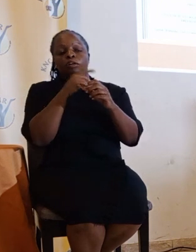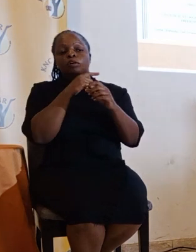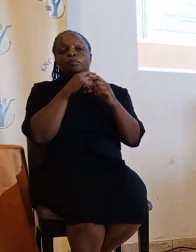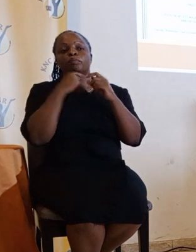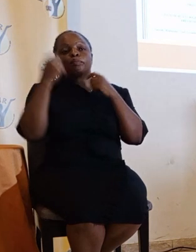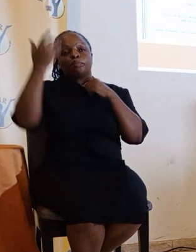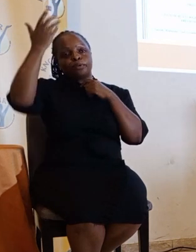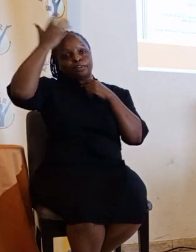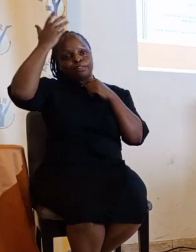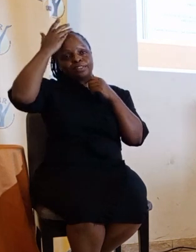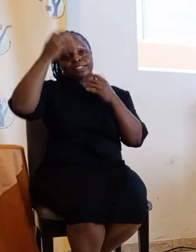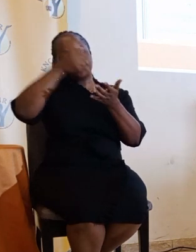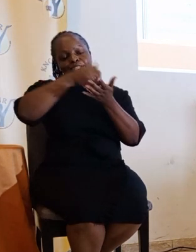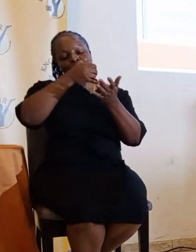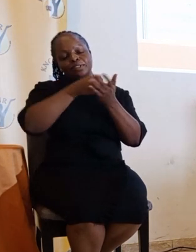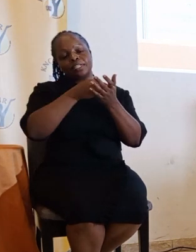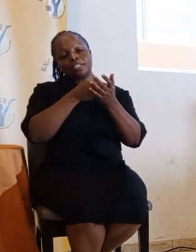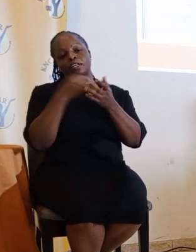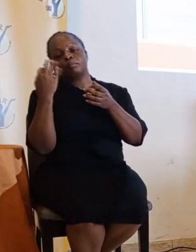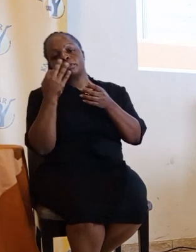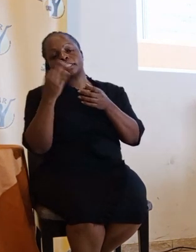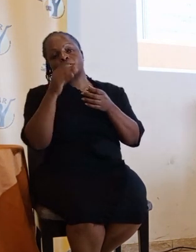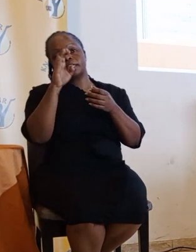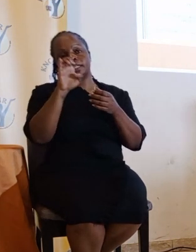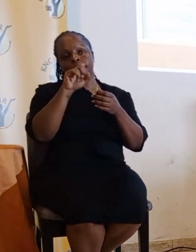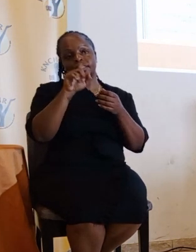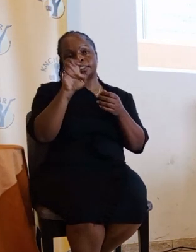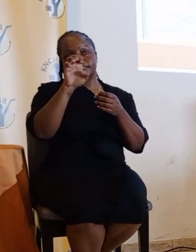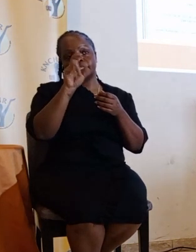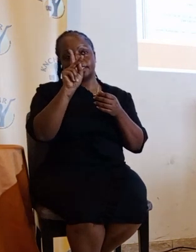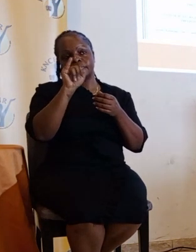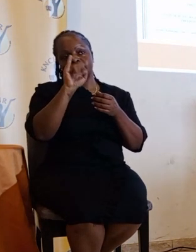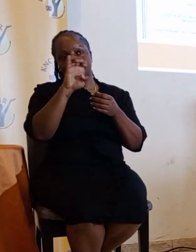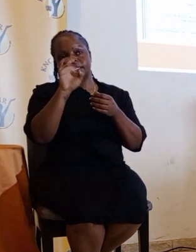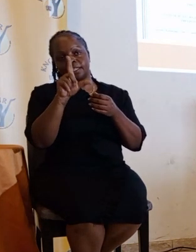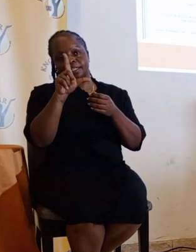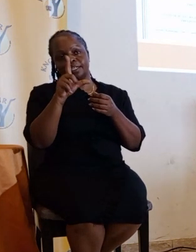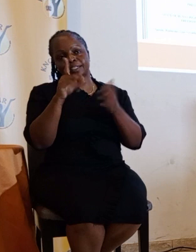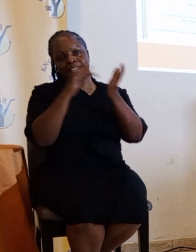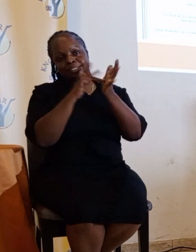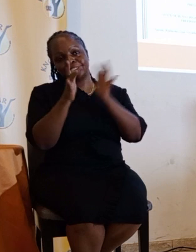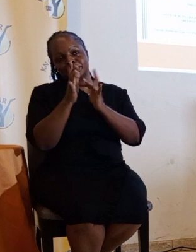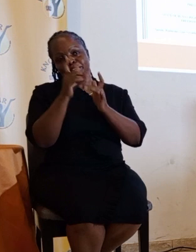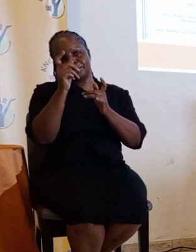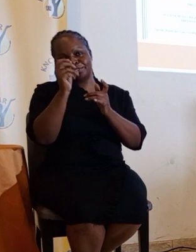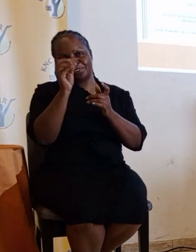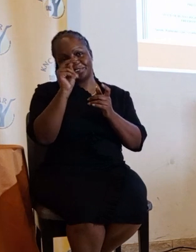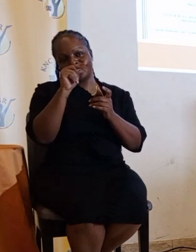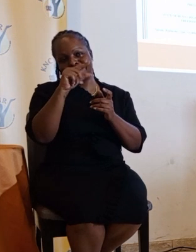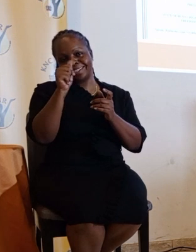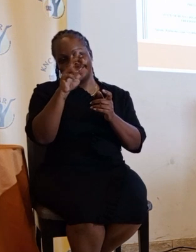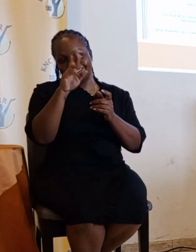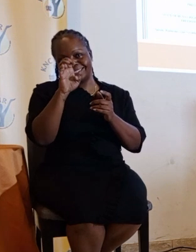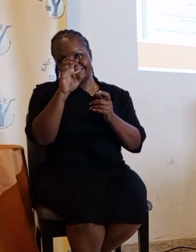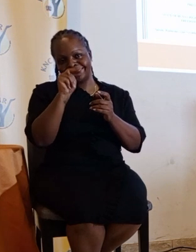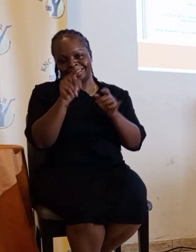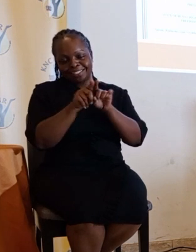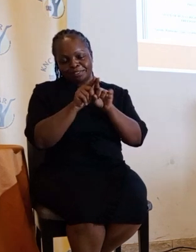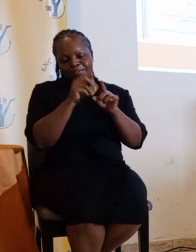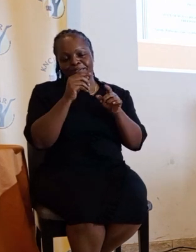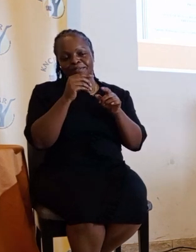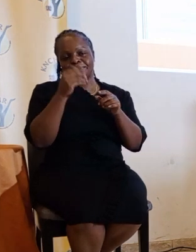leaders, including Pastor Ezekiel, Jesus of Tongaren, and Father Pesa. There has been the